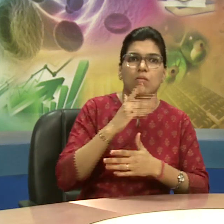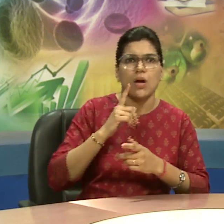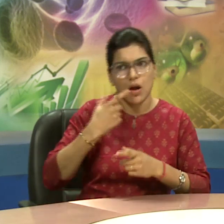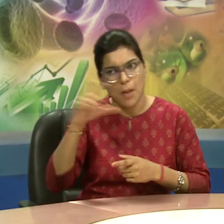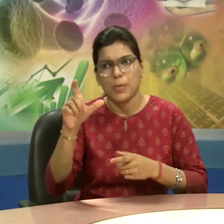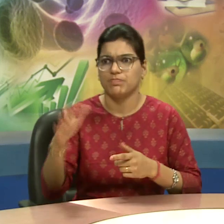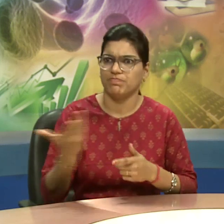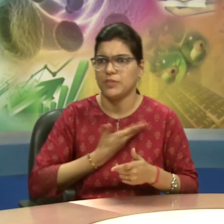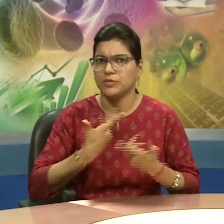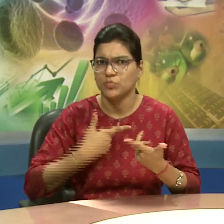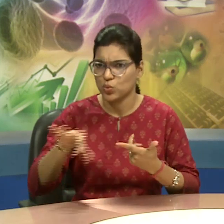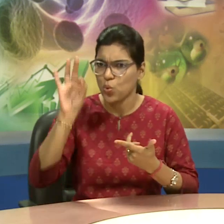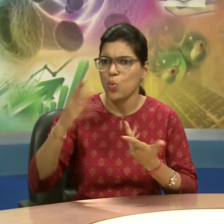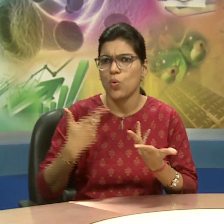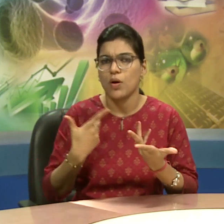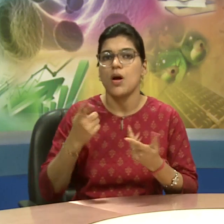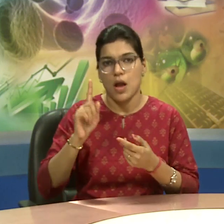Third, proper claim.